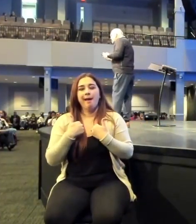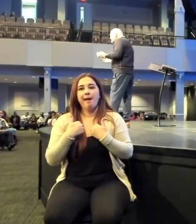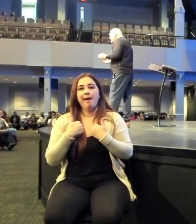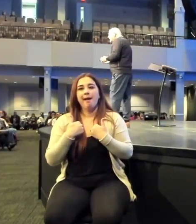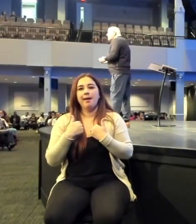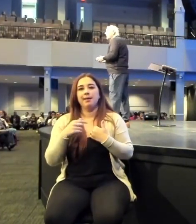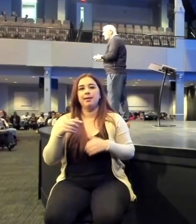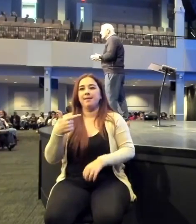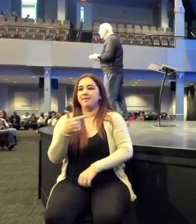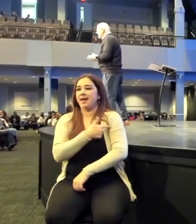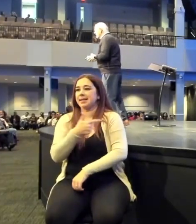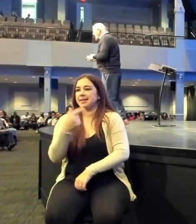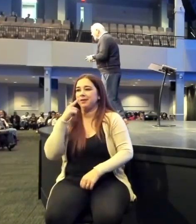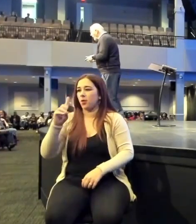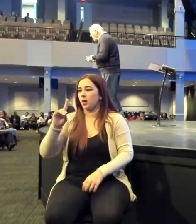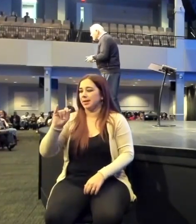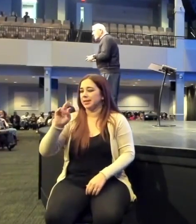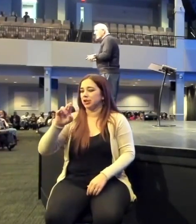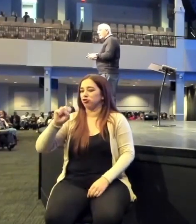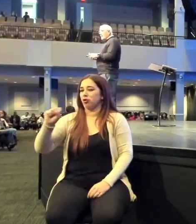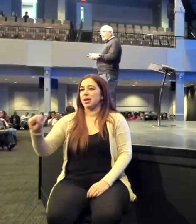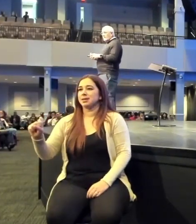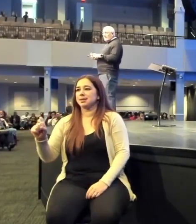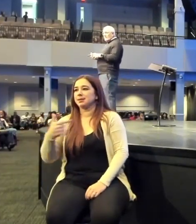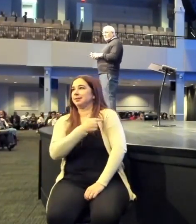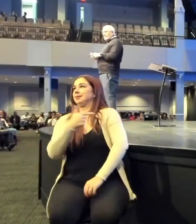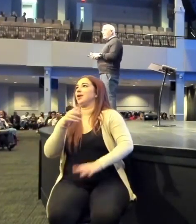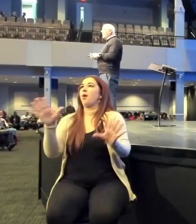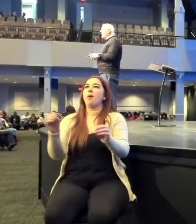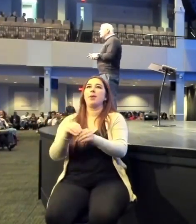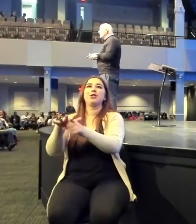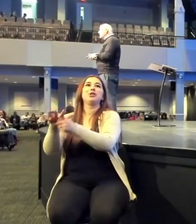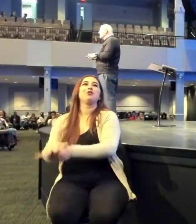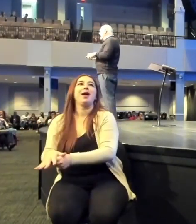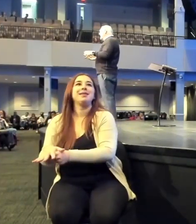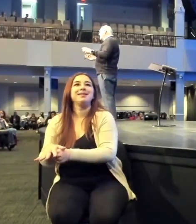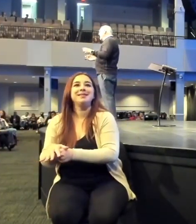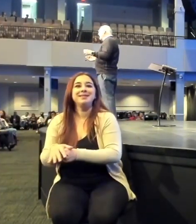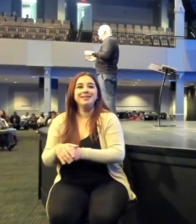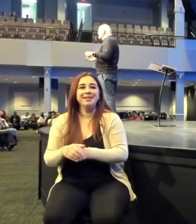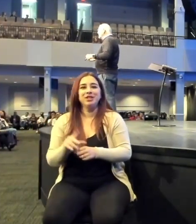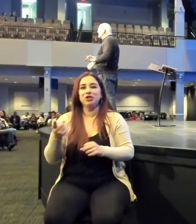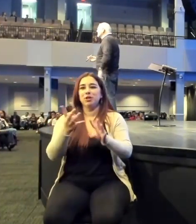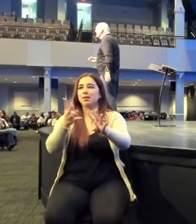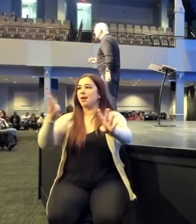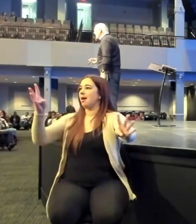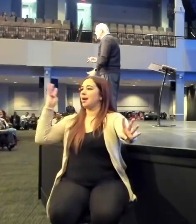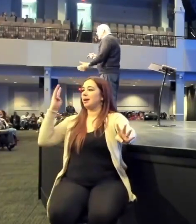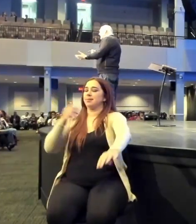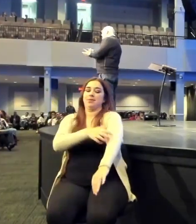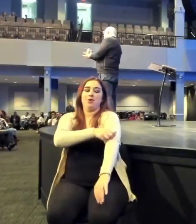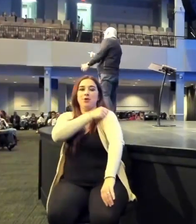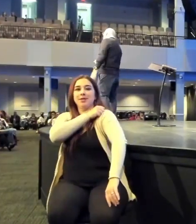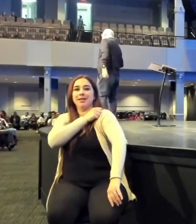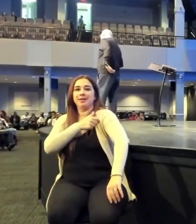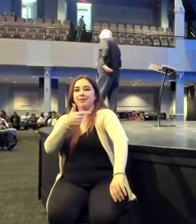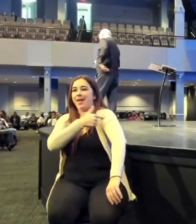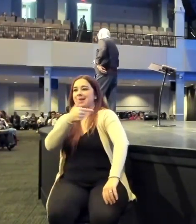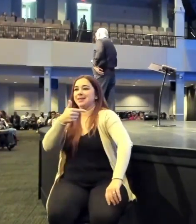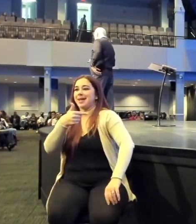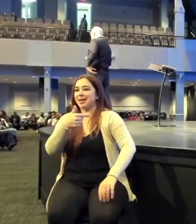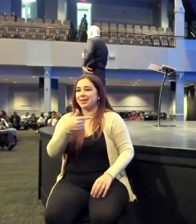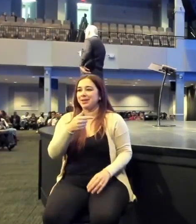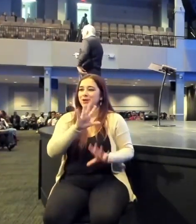we had a vaccine for distress. Wouldn't that be awesome, okay? Wouldn't that be amazing? We just line everybody up, roll your sleeve up. We're going to vaccinate